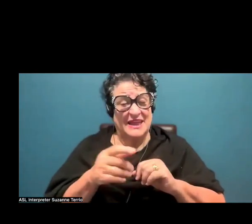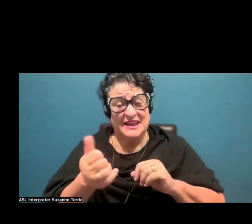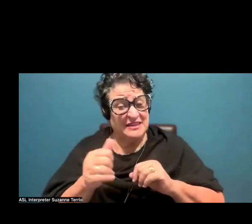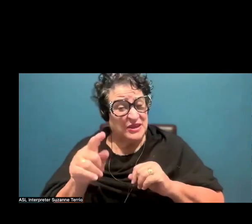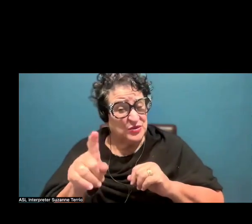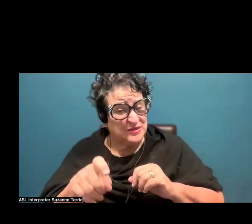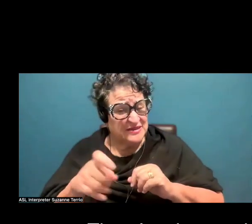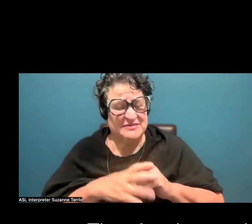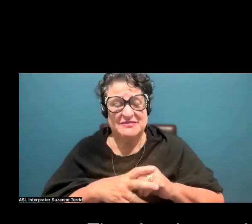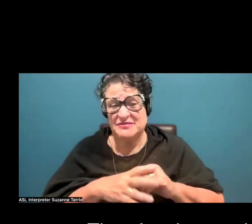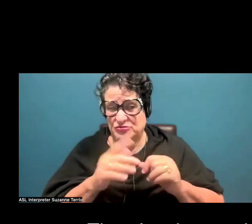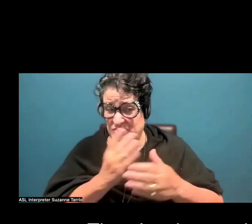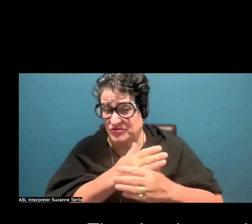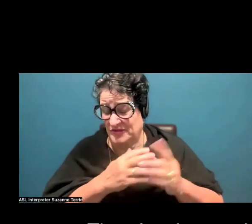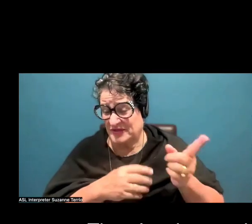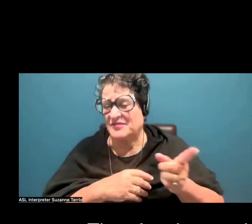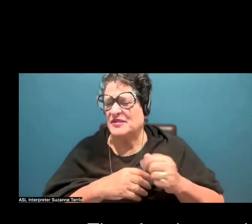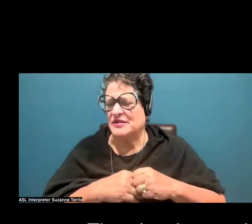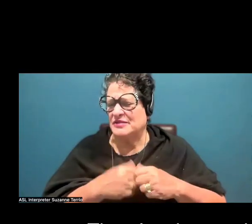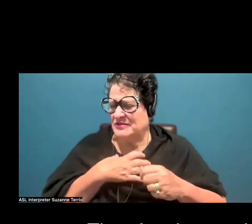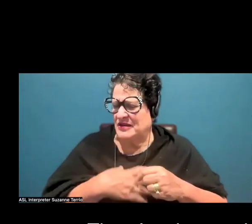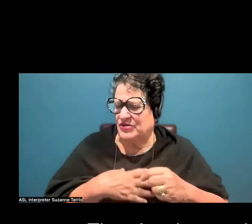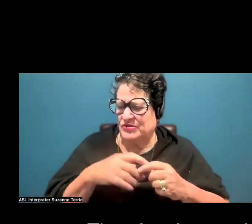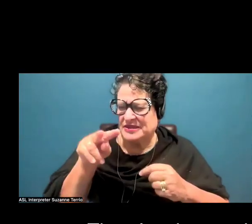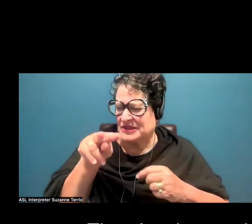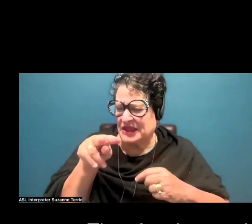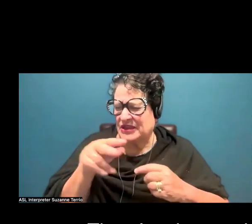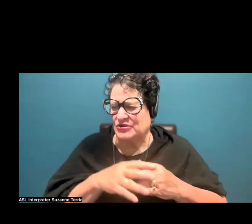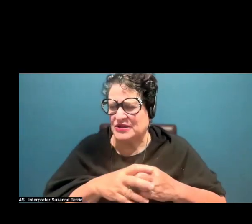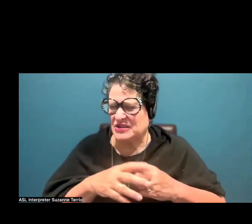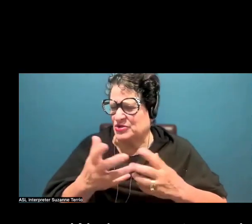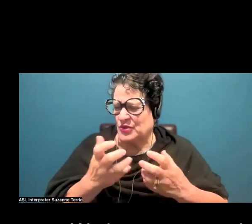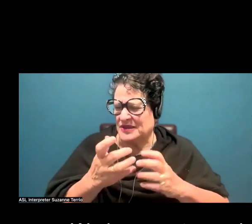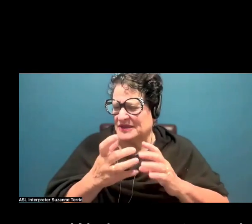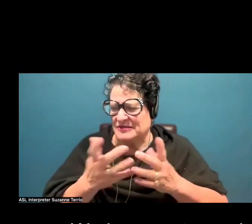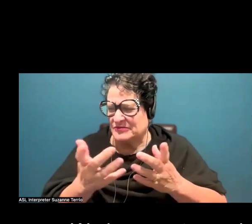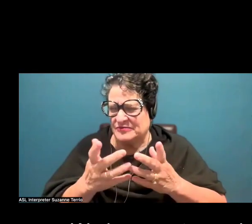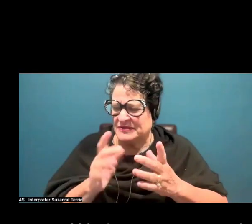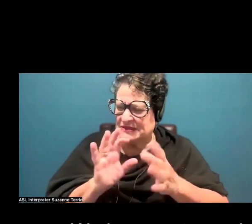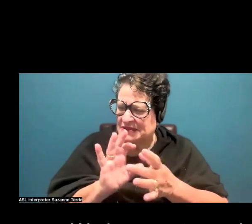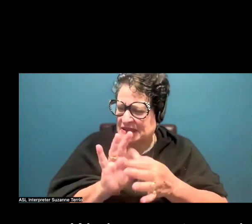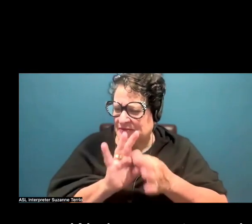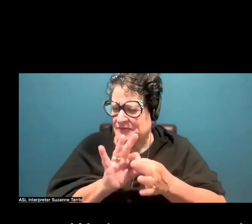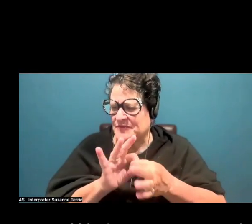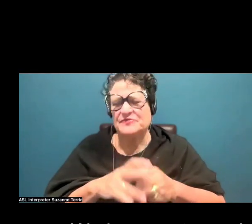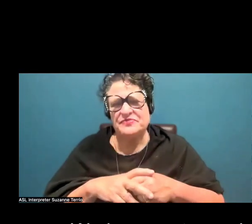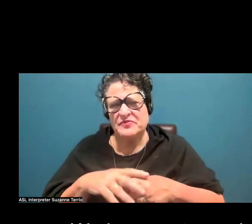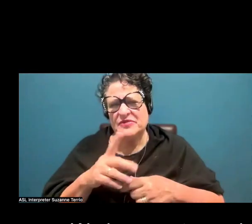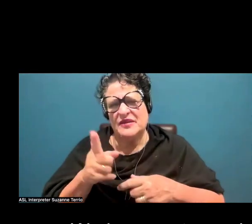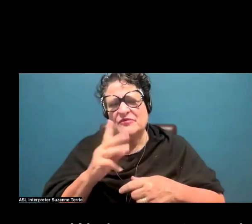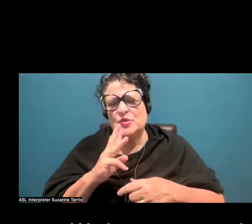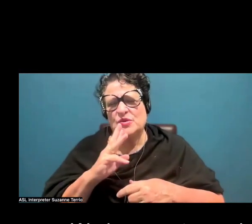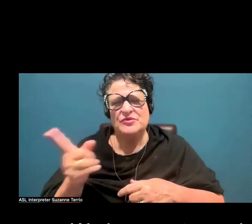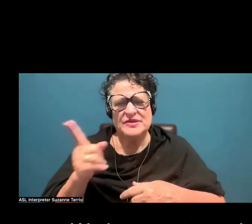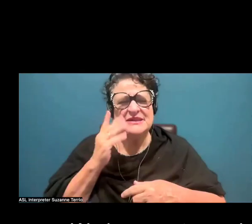all but interrupting him. There's a hunger in her stare, like she wishes she hadn't let go of me. We have water and sunblock over by the lodge entrance, and